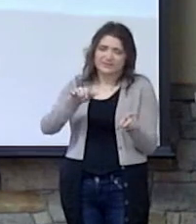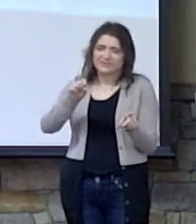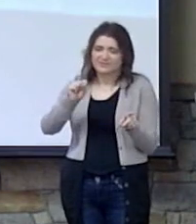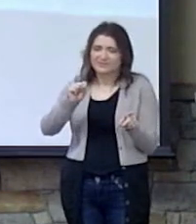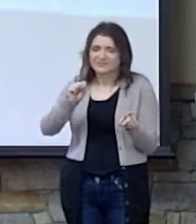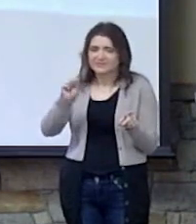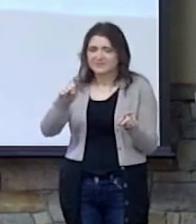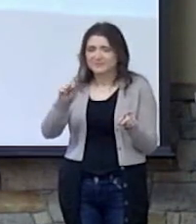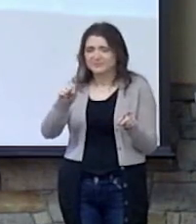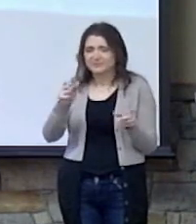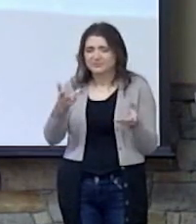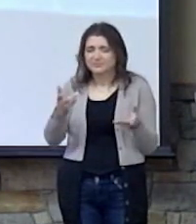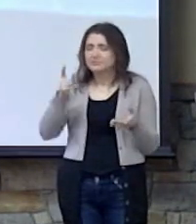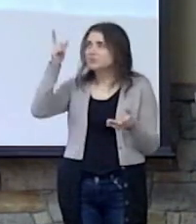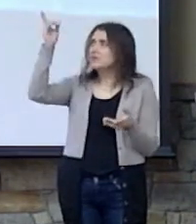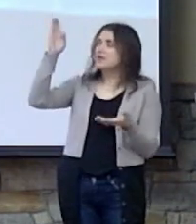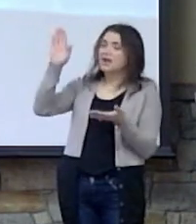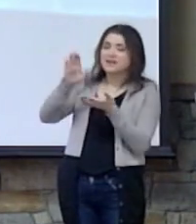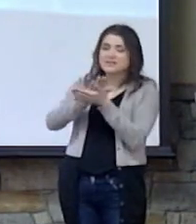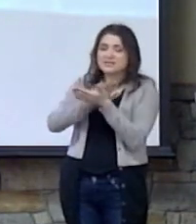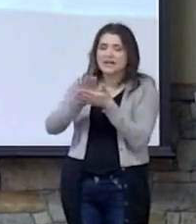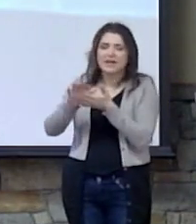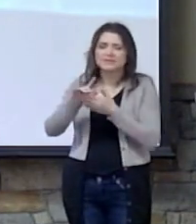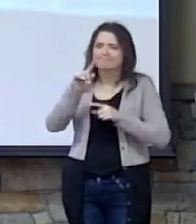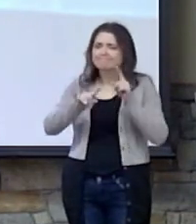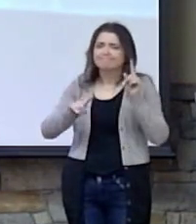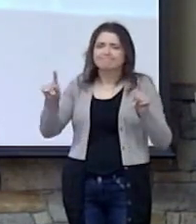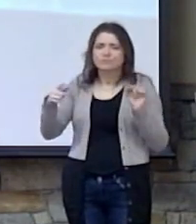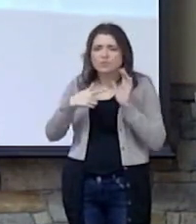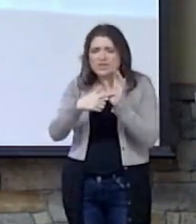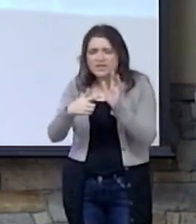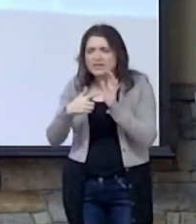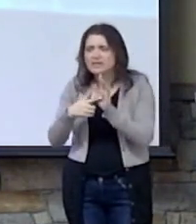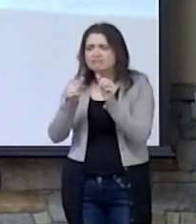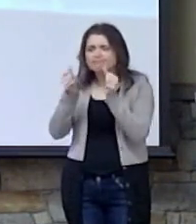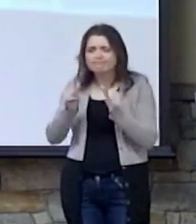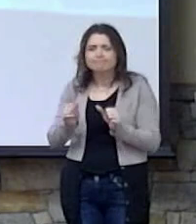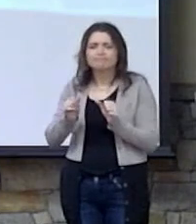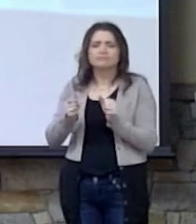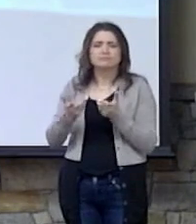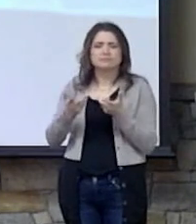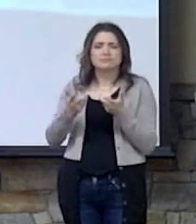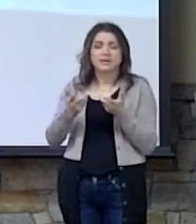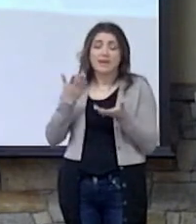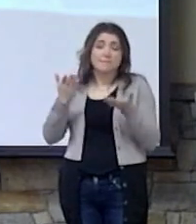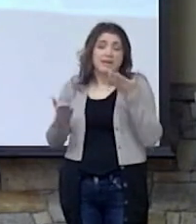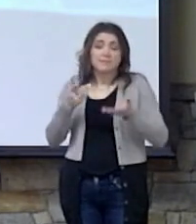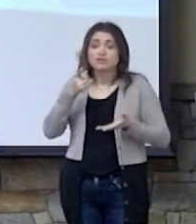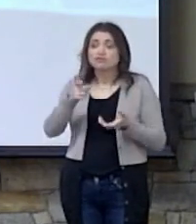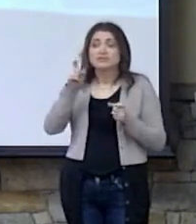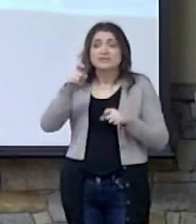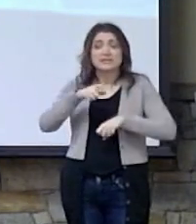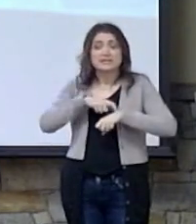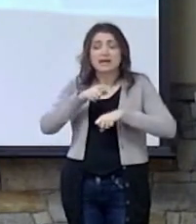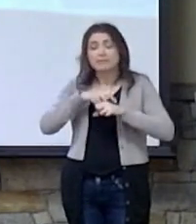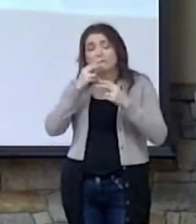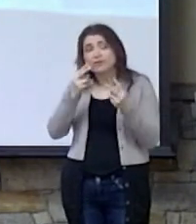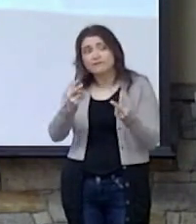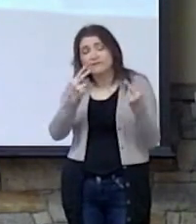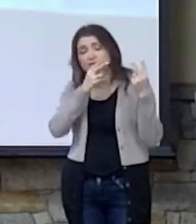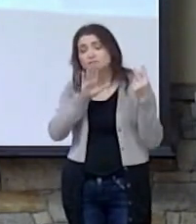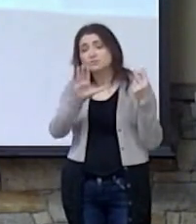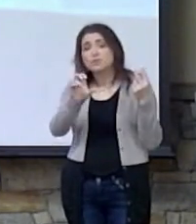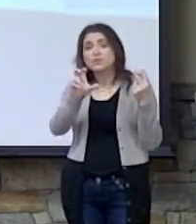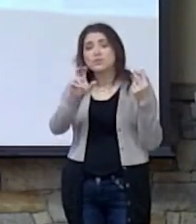And God's kindness comes in various forms and in various ways. And it might be that You just need a time of reflection in your own life this morning